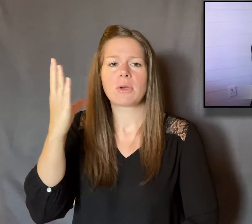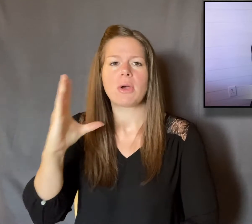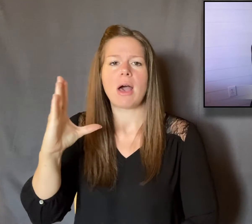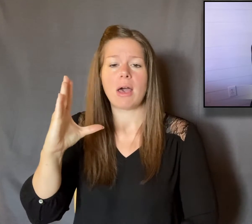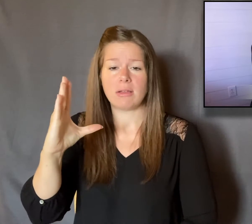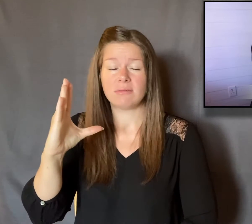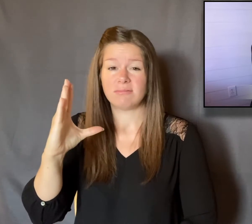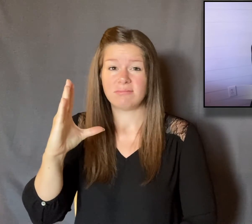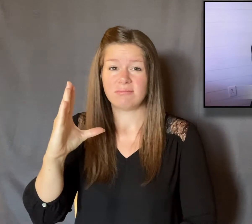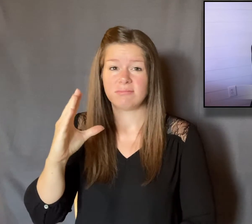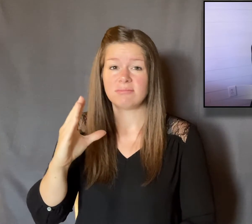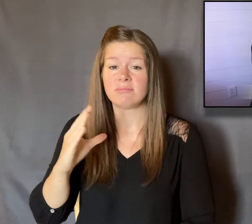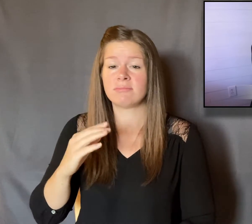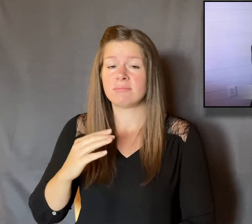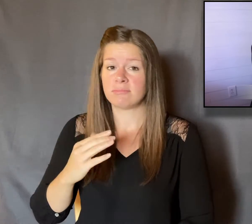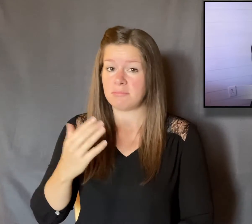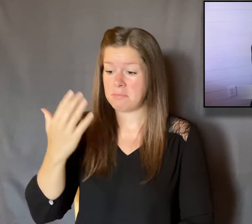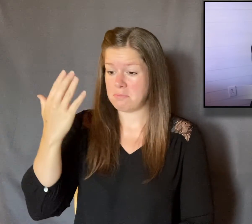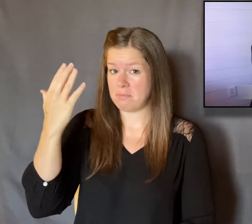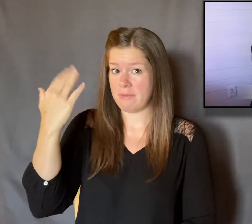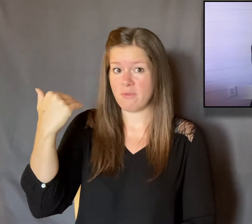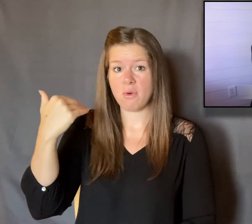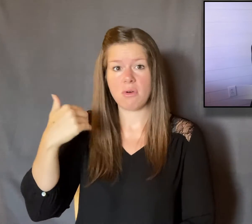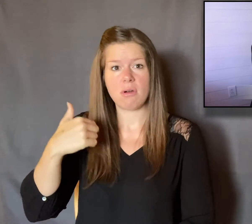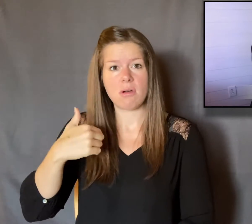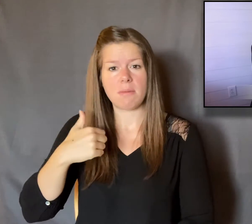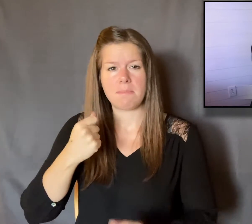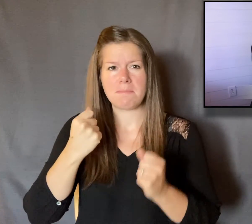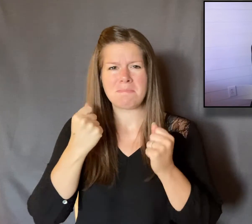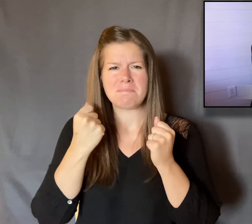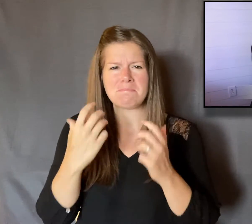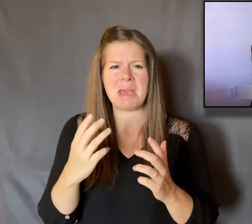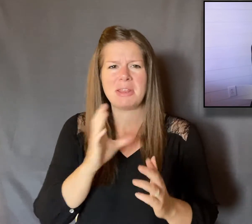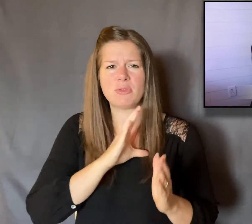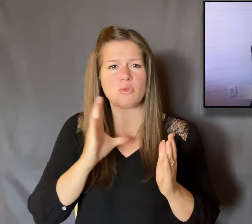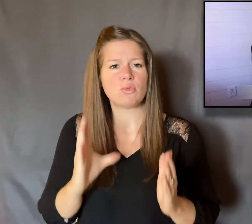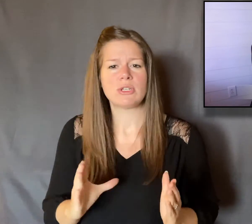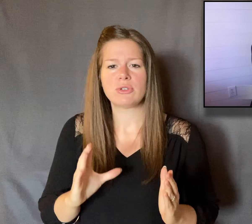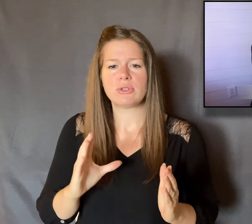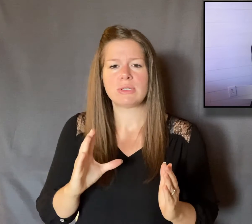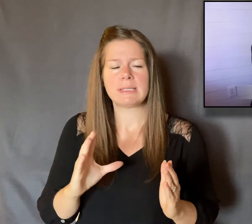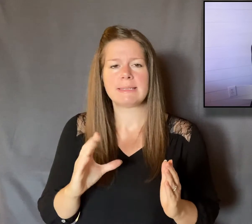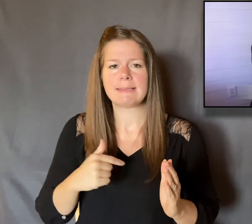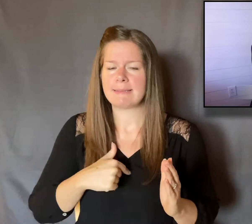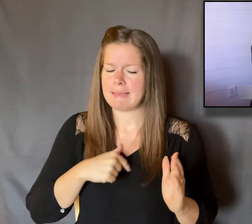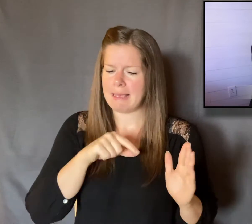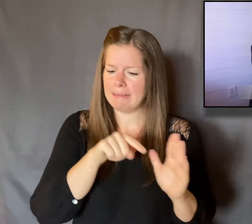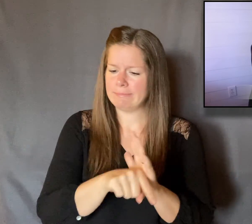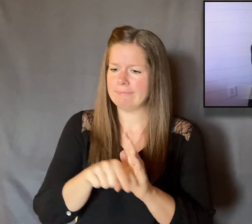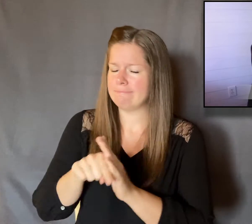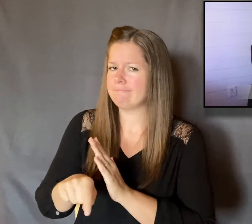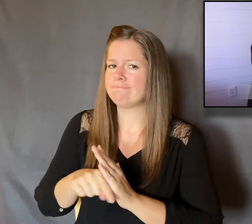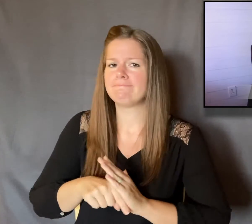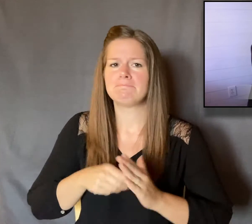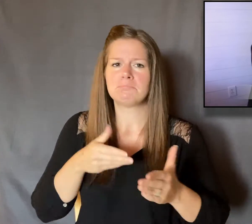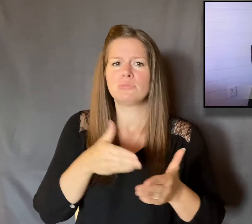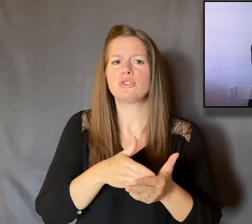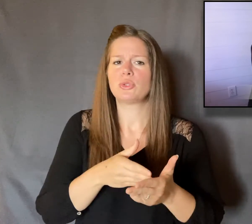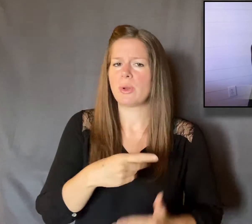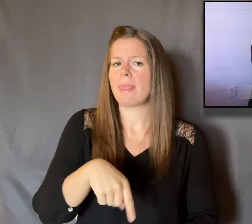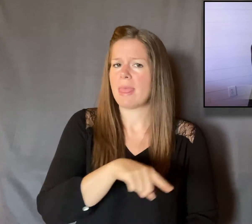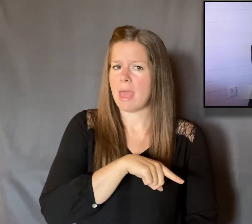arrested men and women alike, Christians, the people of the way. I am a Jew